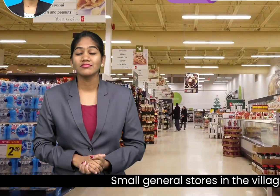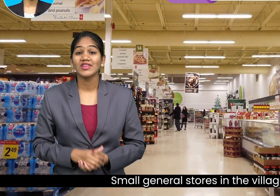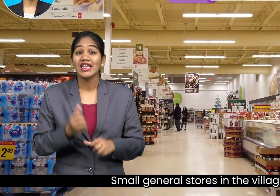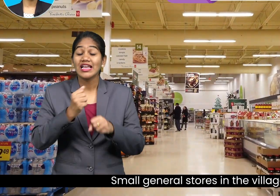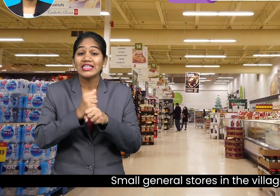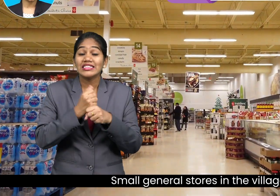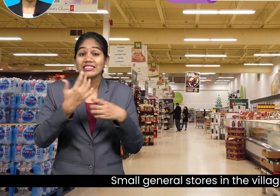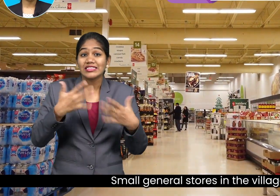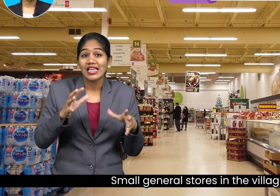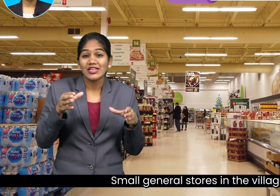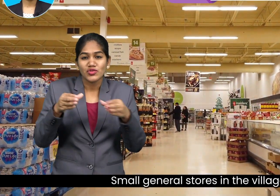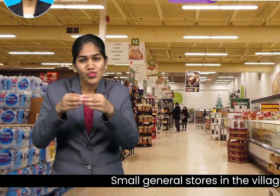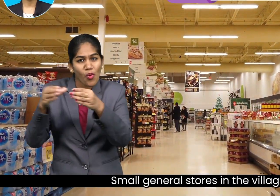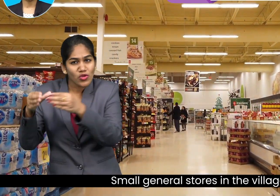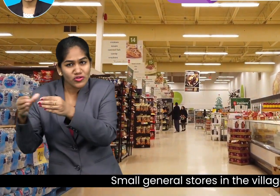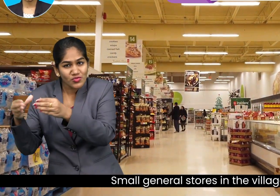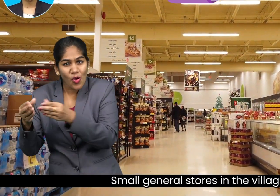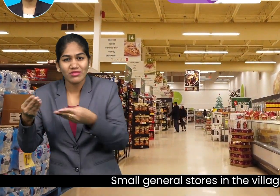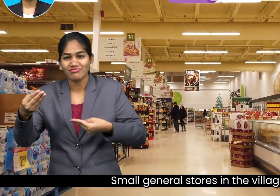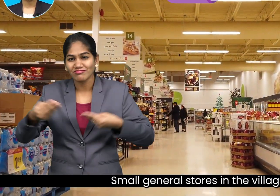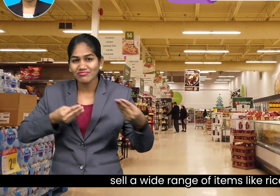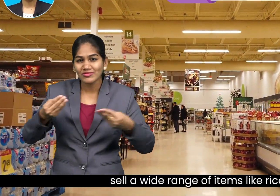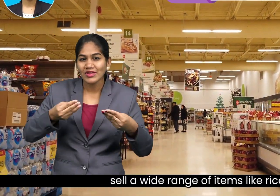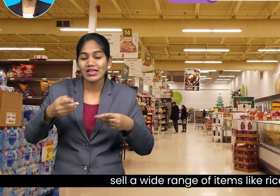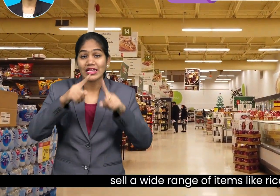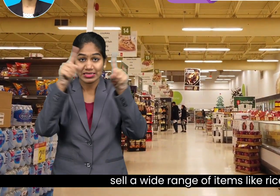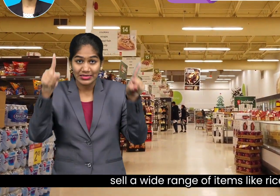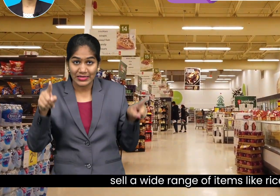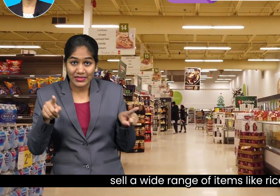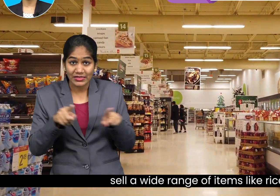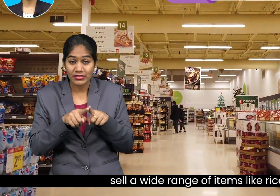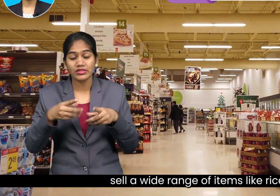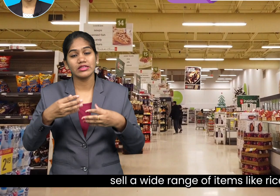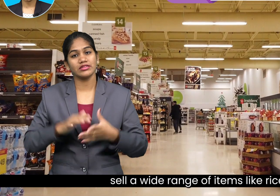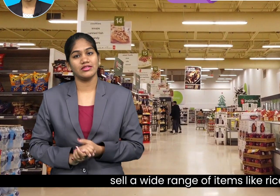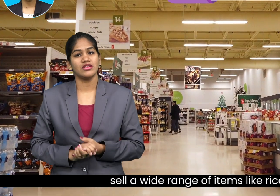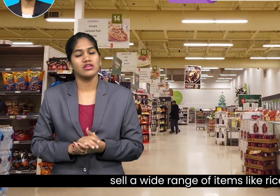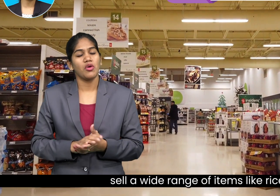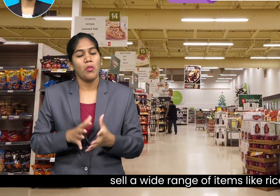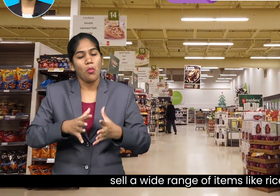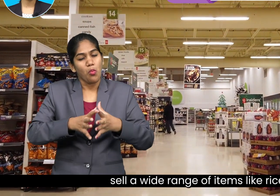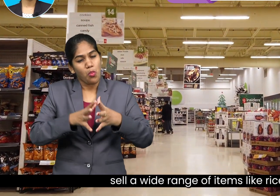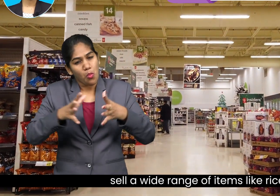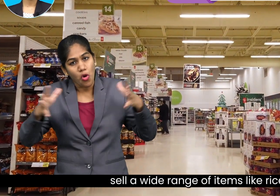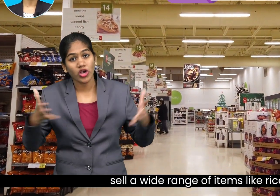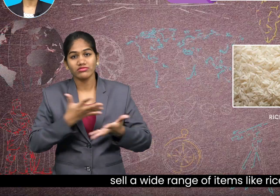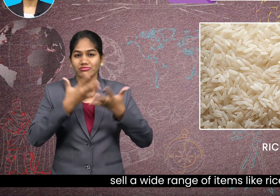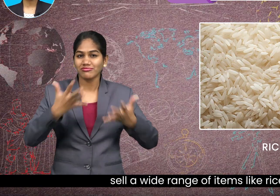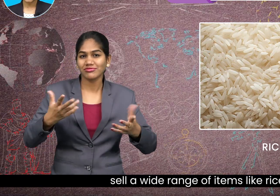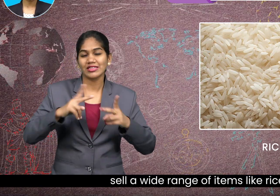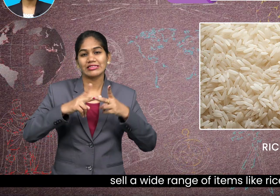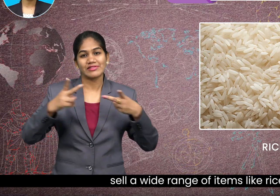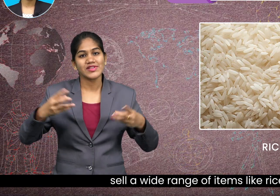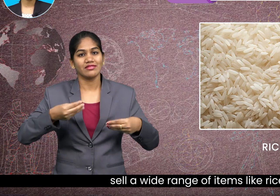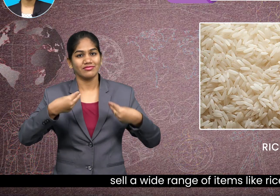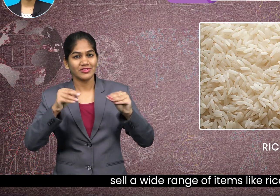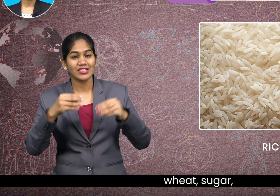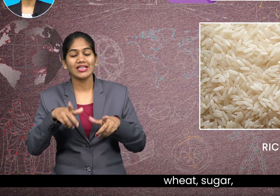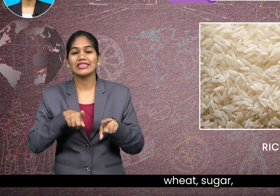Small general stores in the village sell a wide range of items like